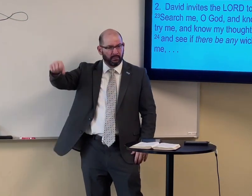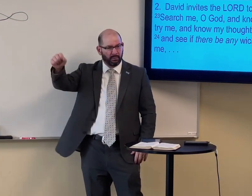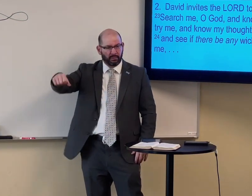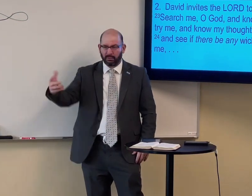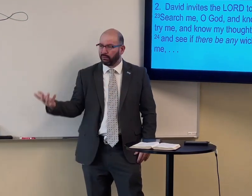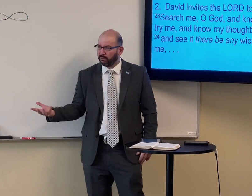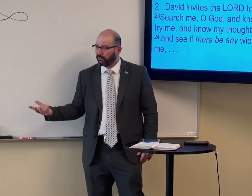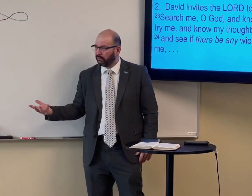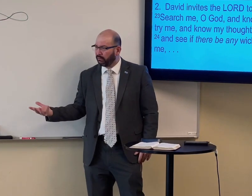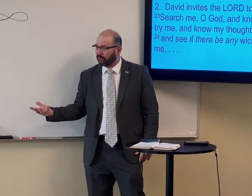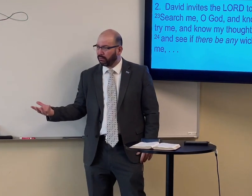He had wickedness in him.